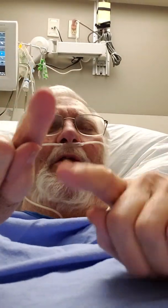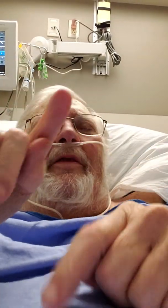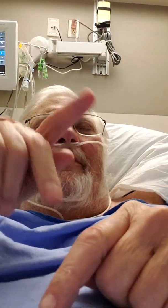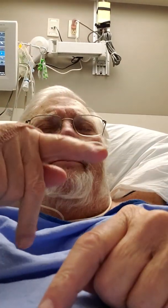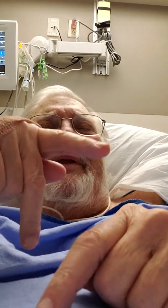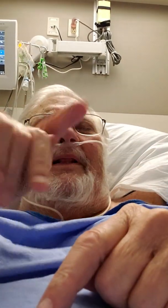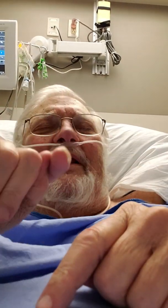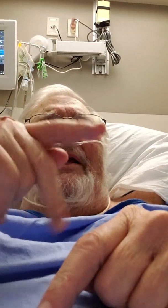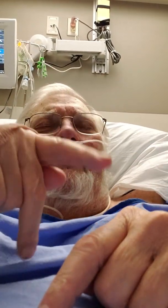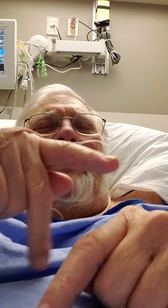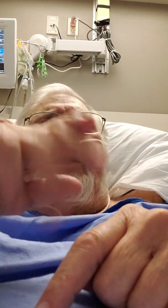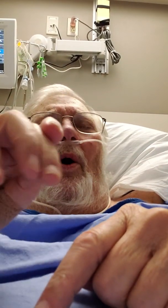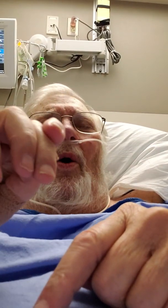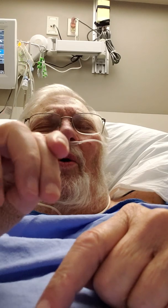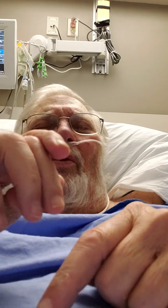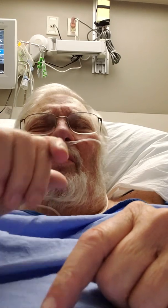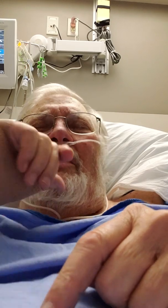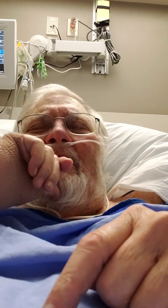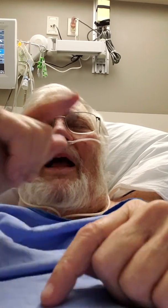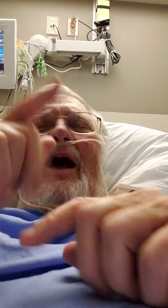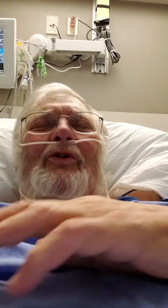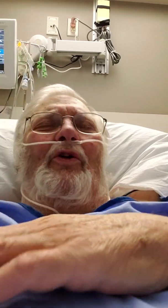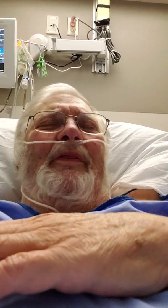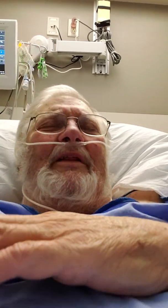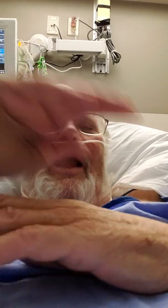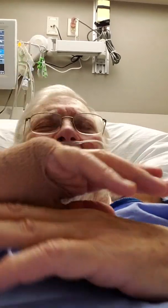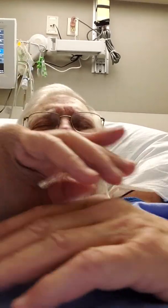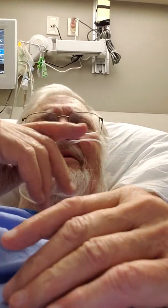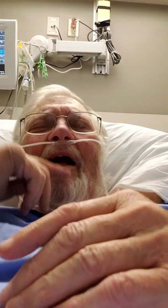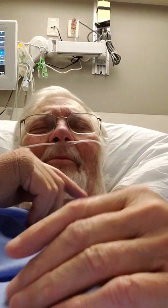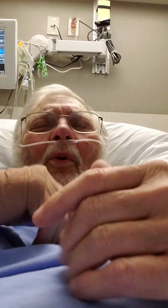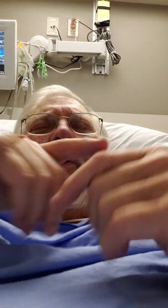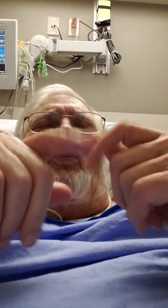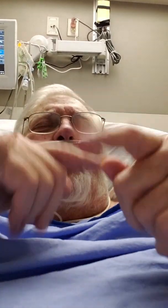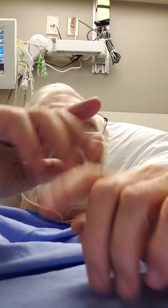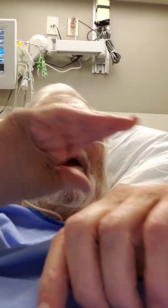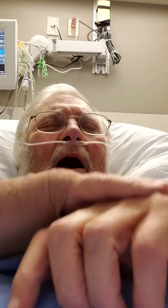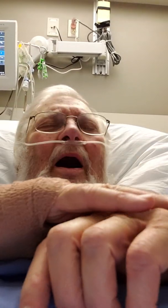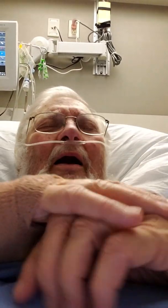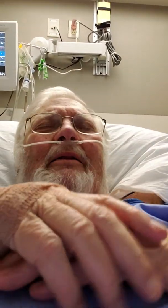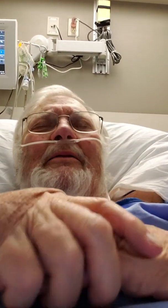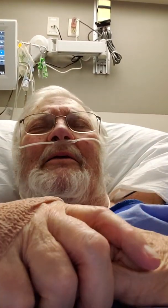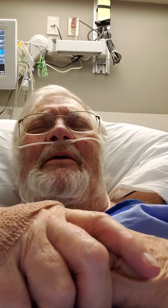the CCPO, not during the day, time of what's going on.